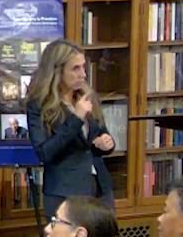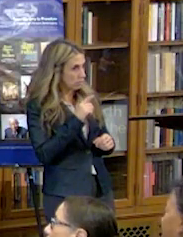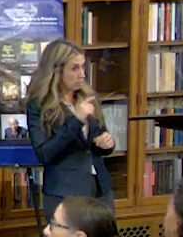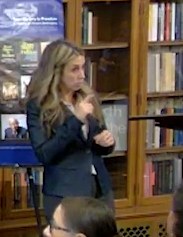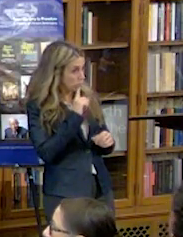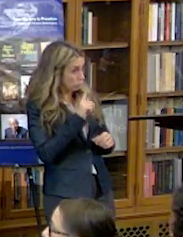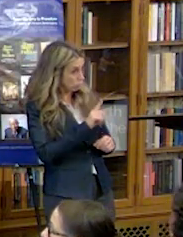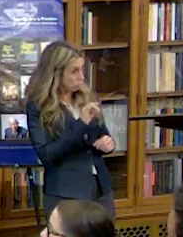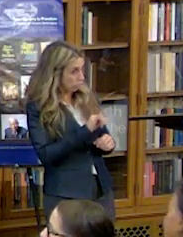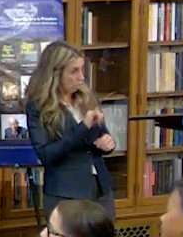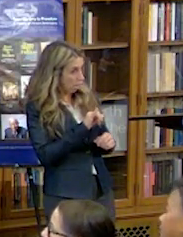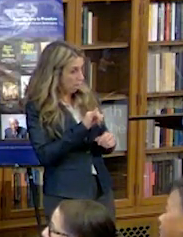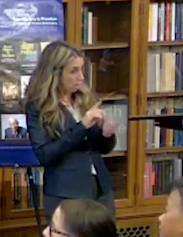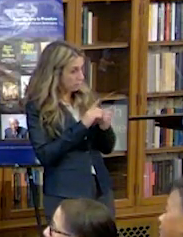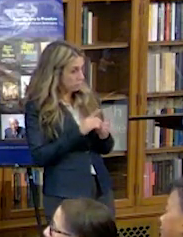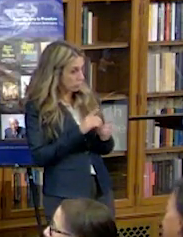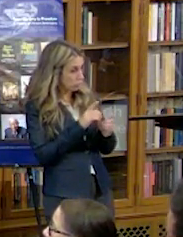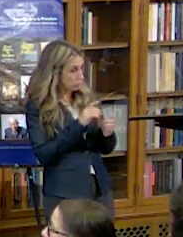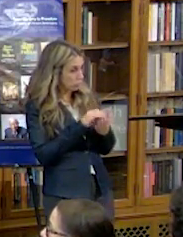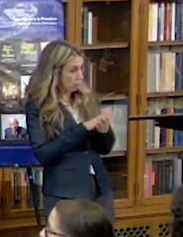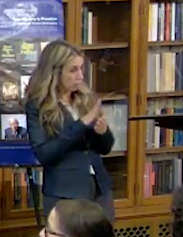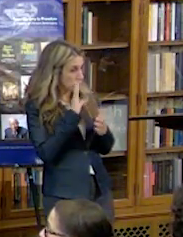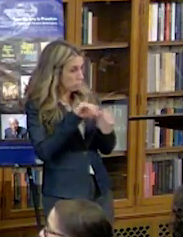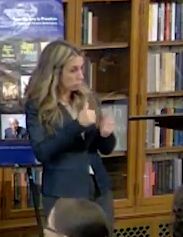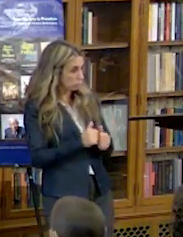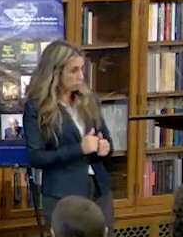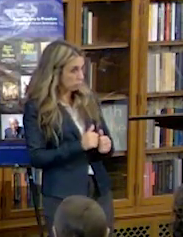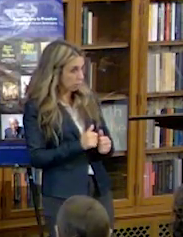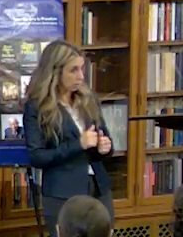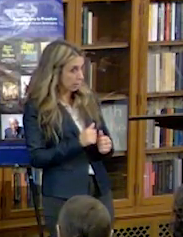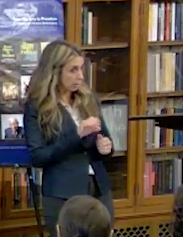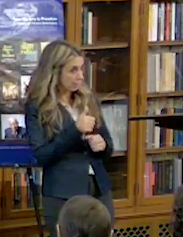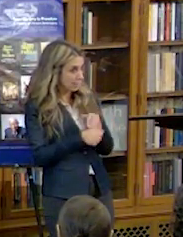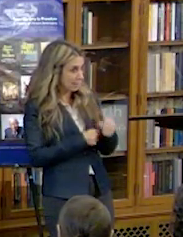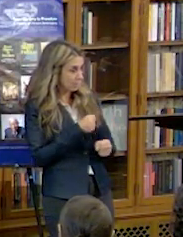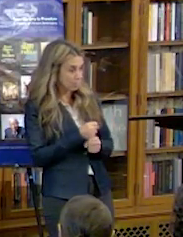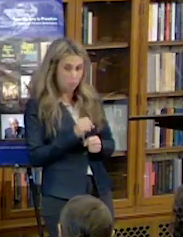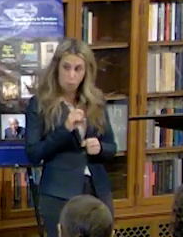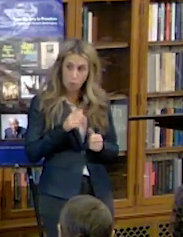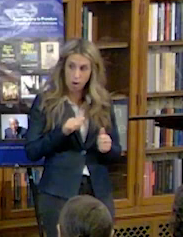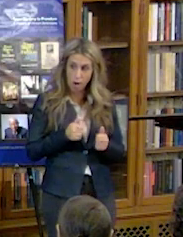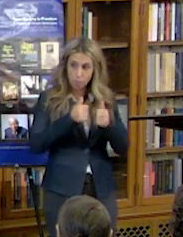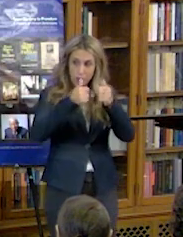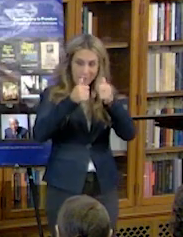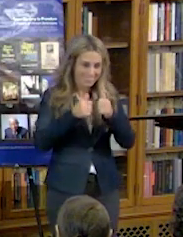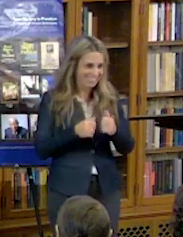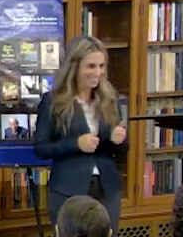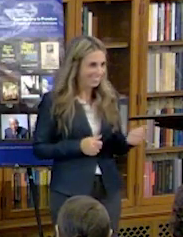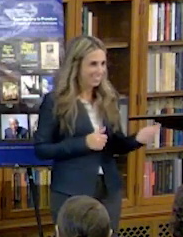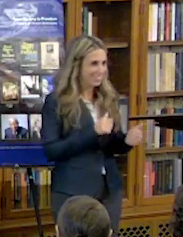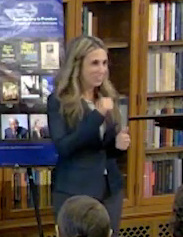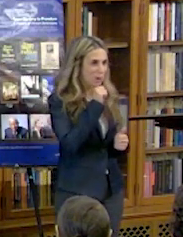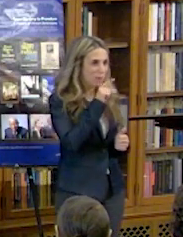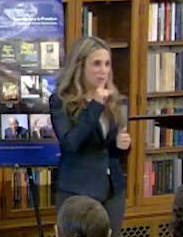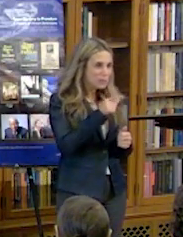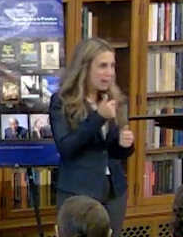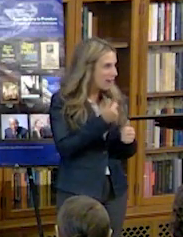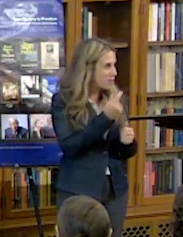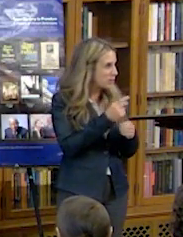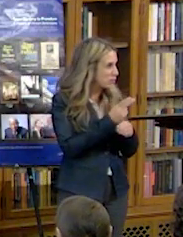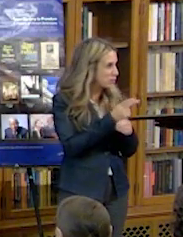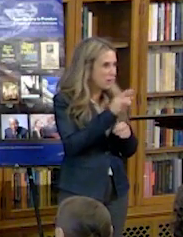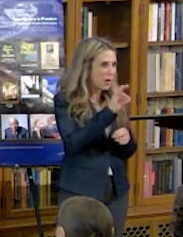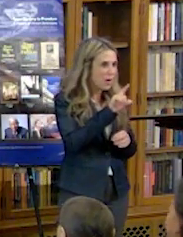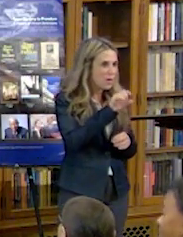records degrade in about 10 years so I don't know the last time anybody's used a floppy